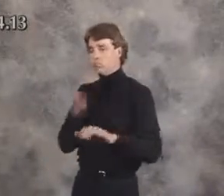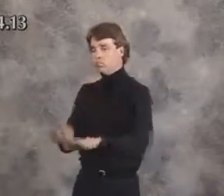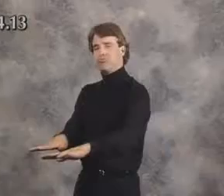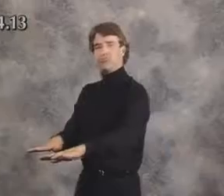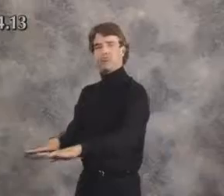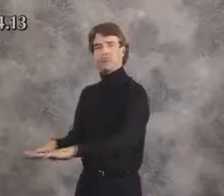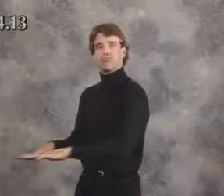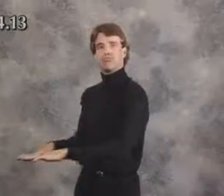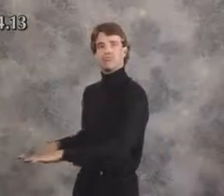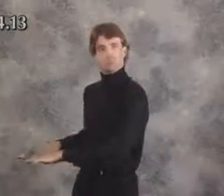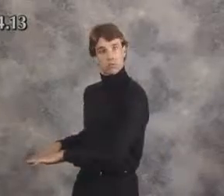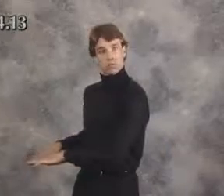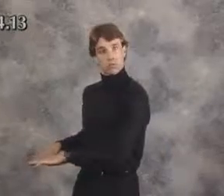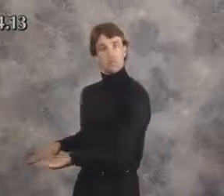rung up on the register.